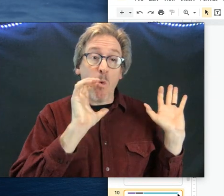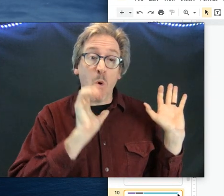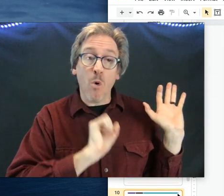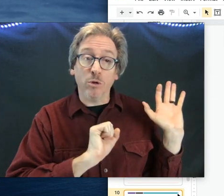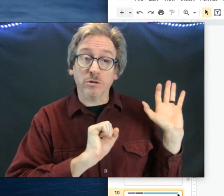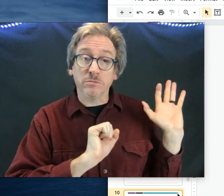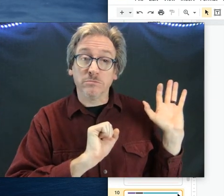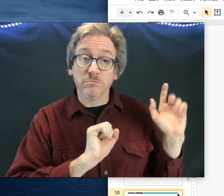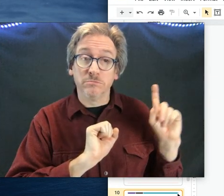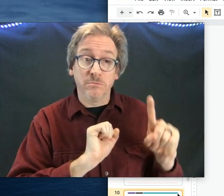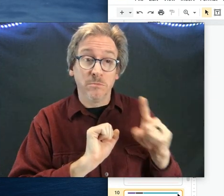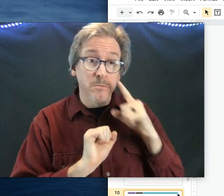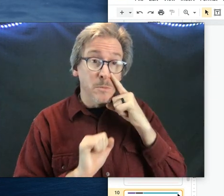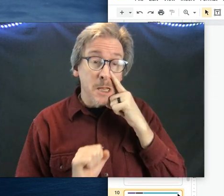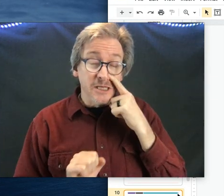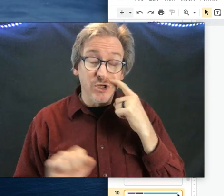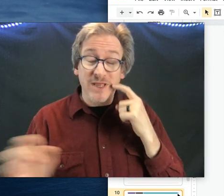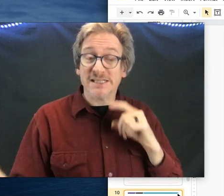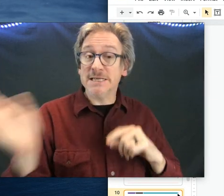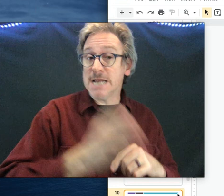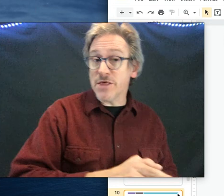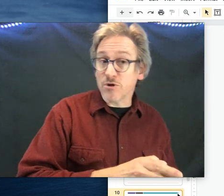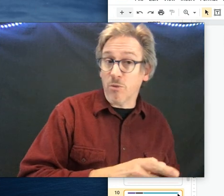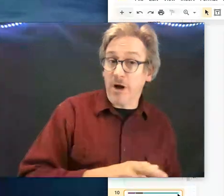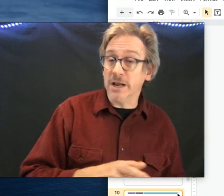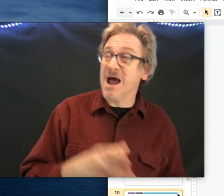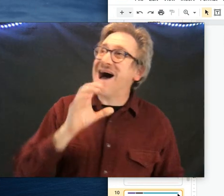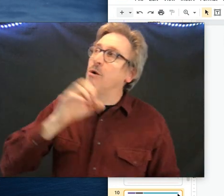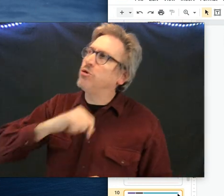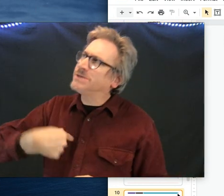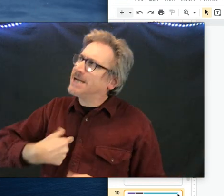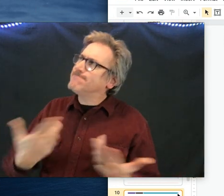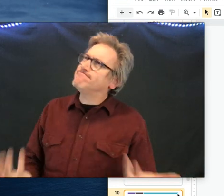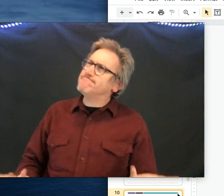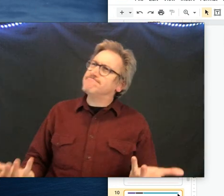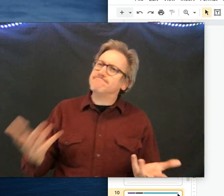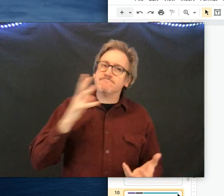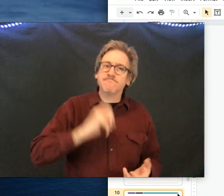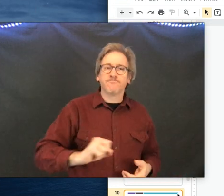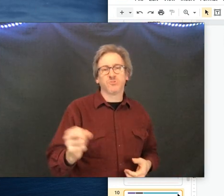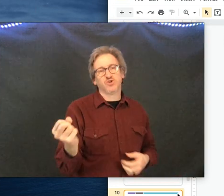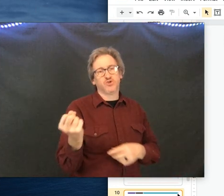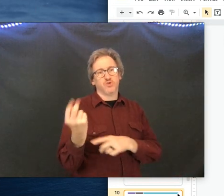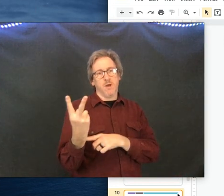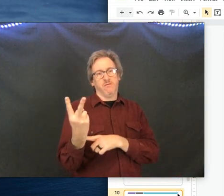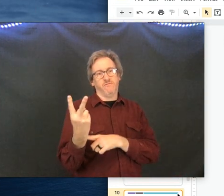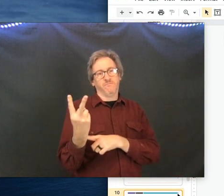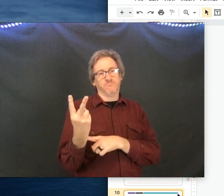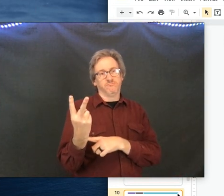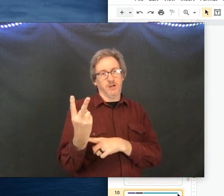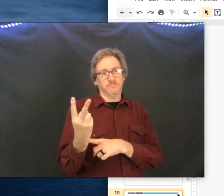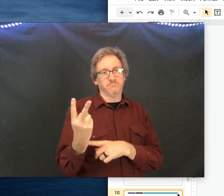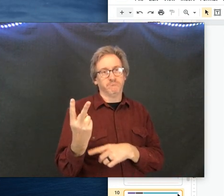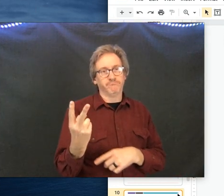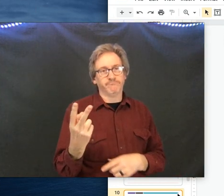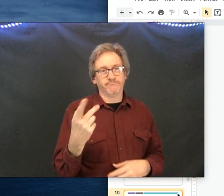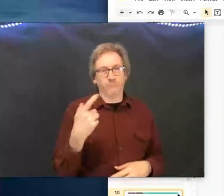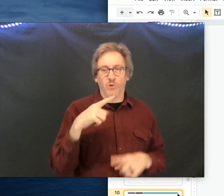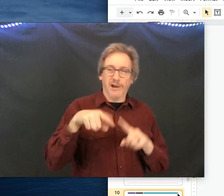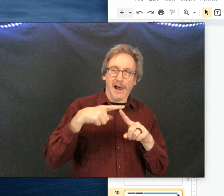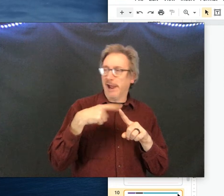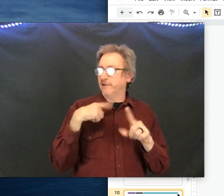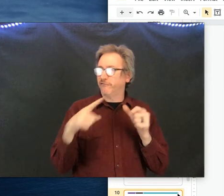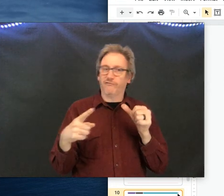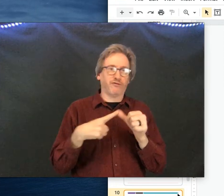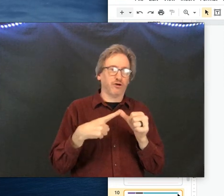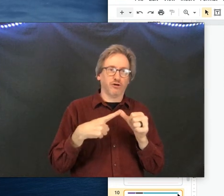how old? So that's another one. How old was I? 12. Right.